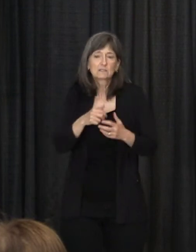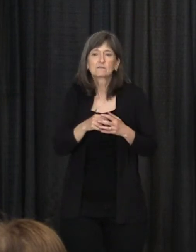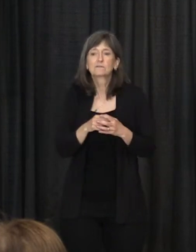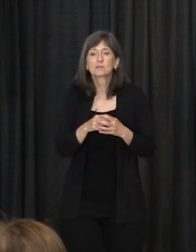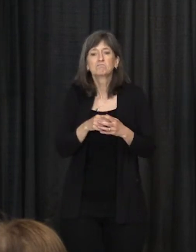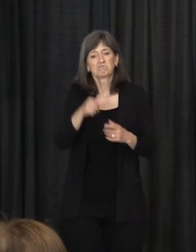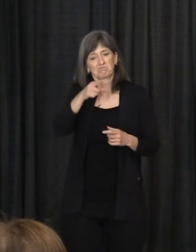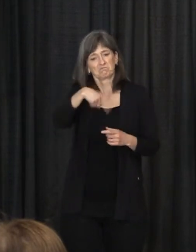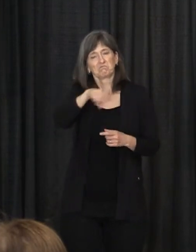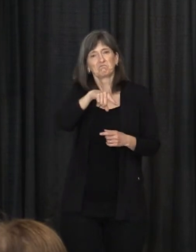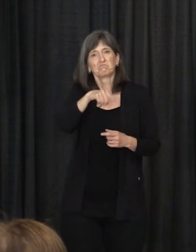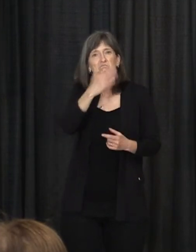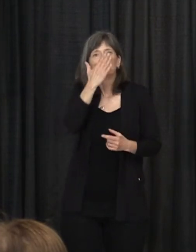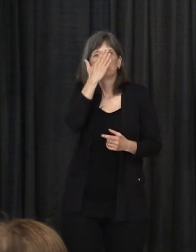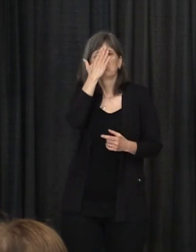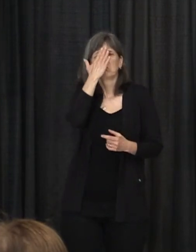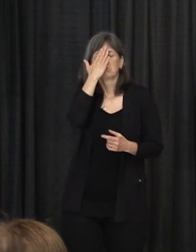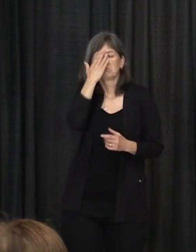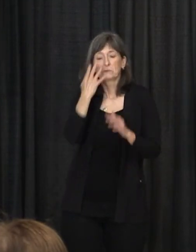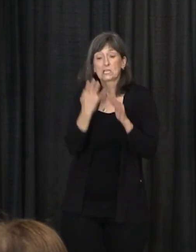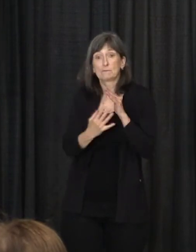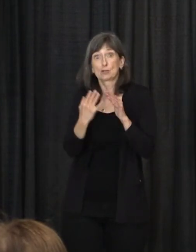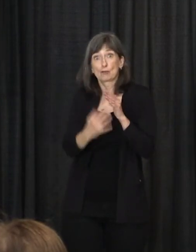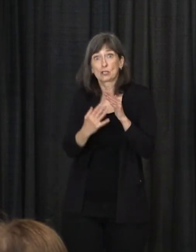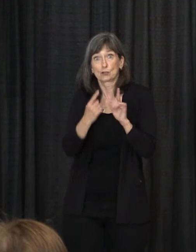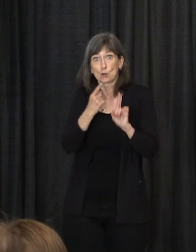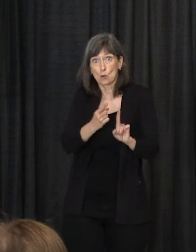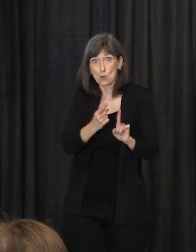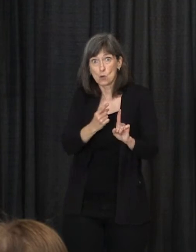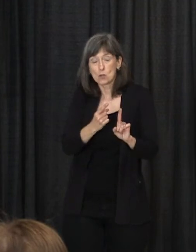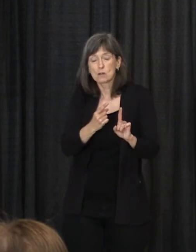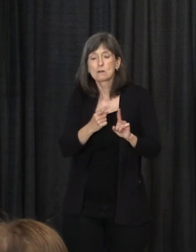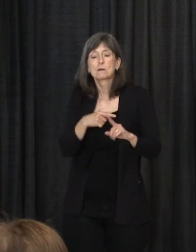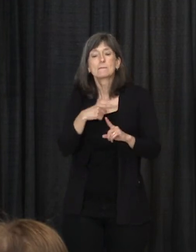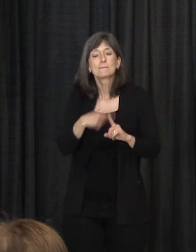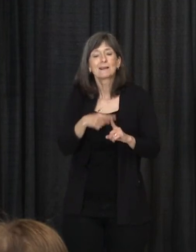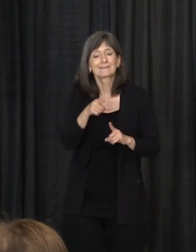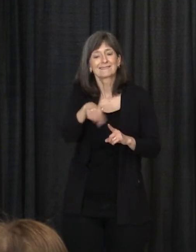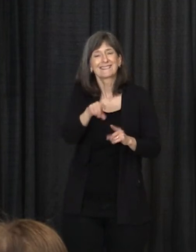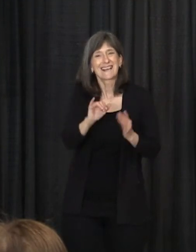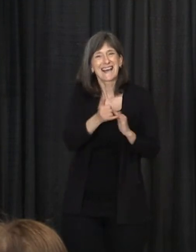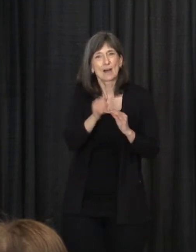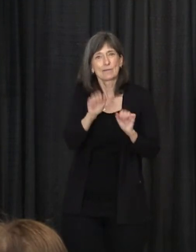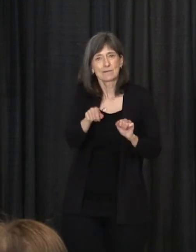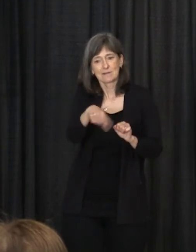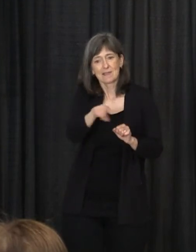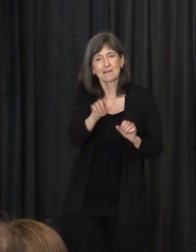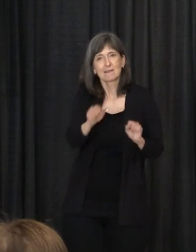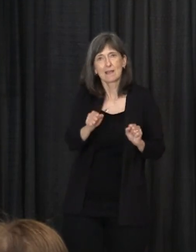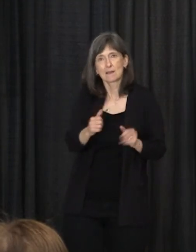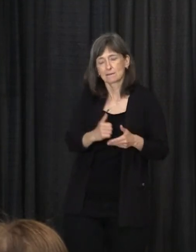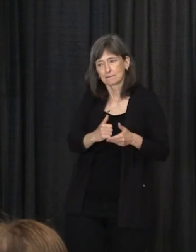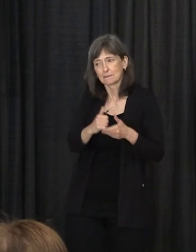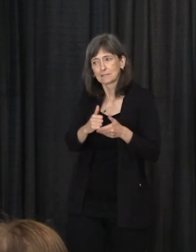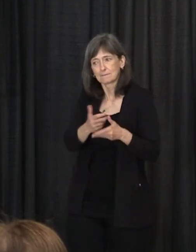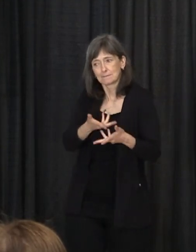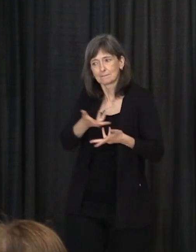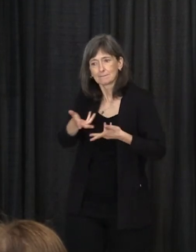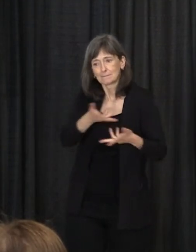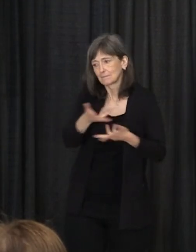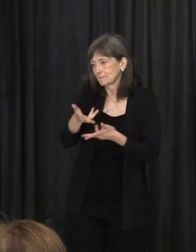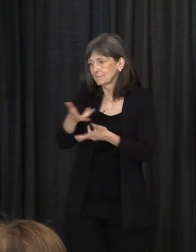are fully aware of the immigration imperative, but also how to be able to work with